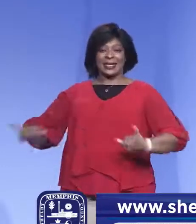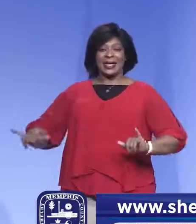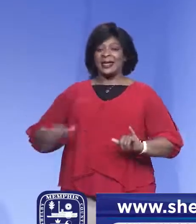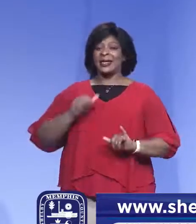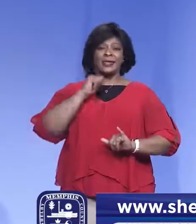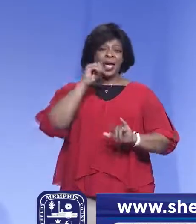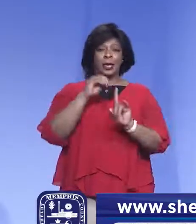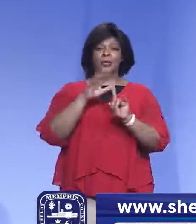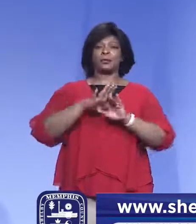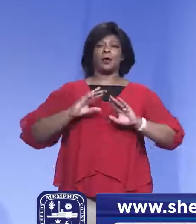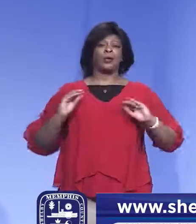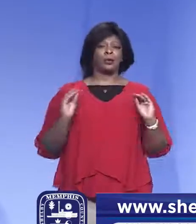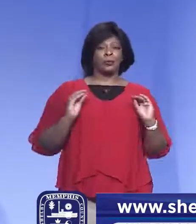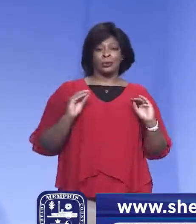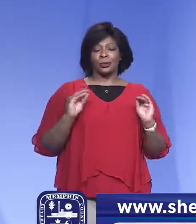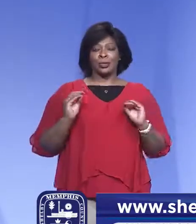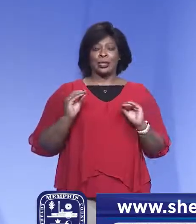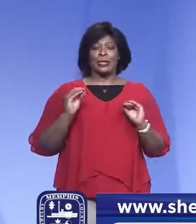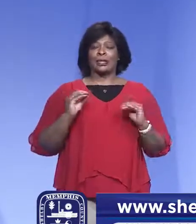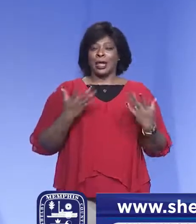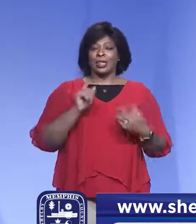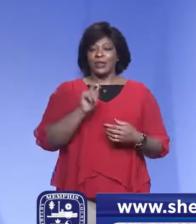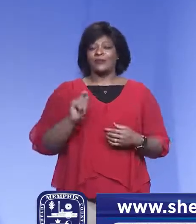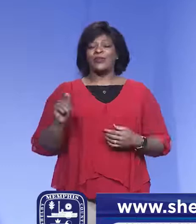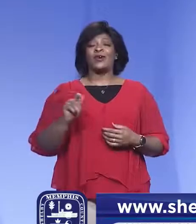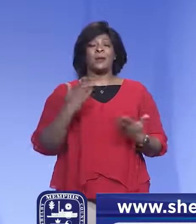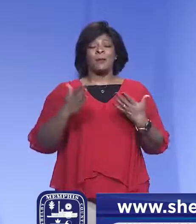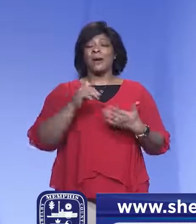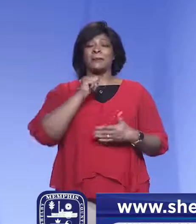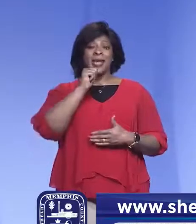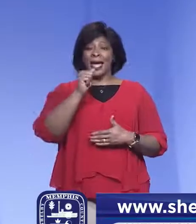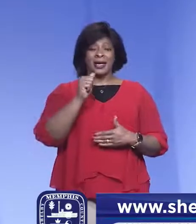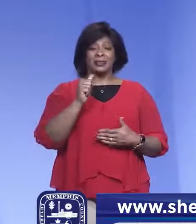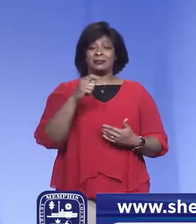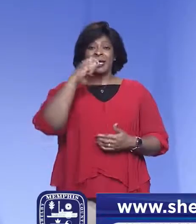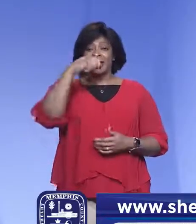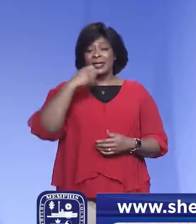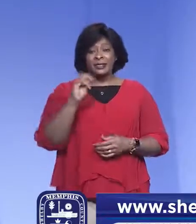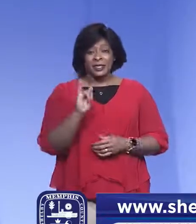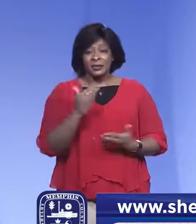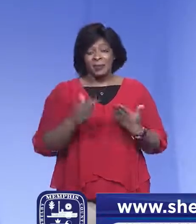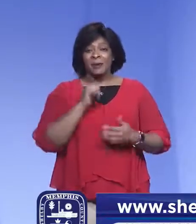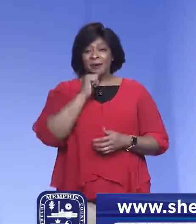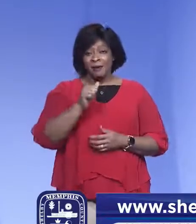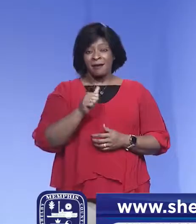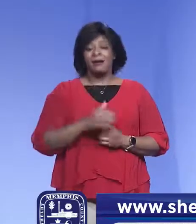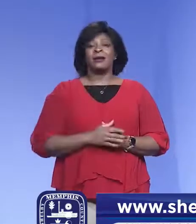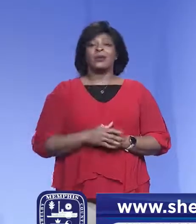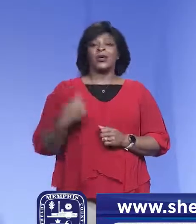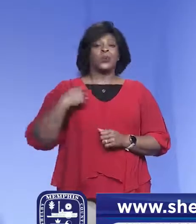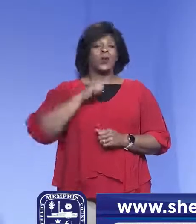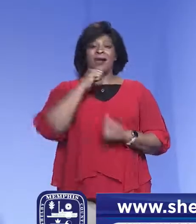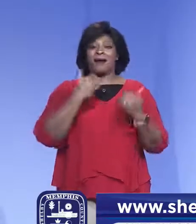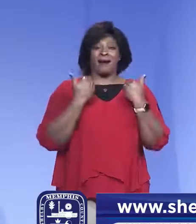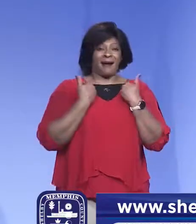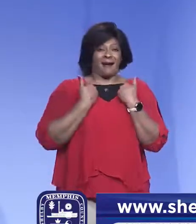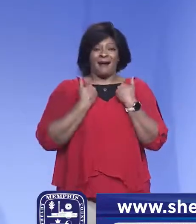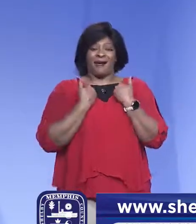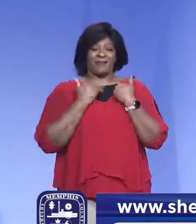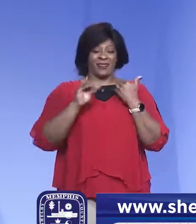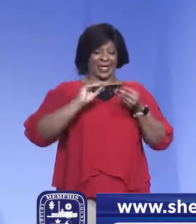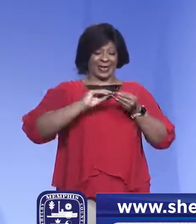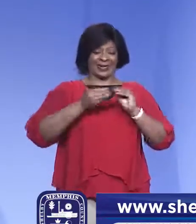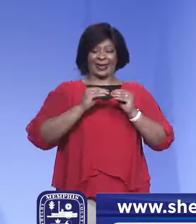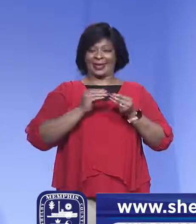being exposed, and so therefore, and probably not even being tested. And so we didn't have the